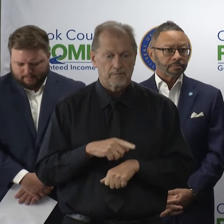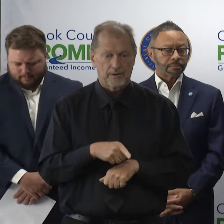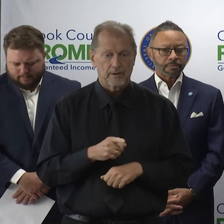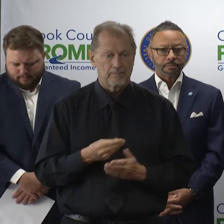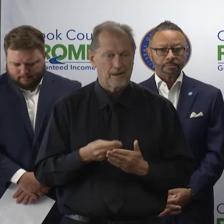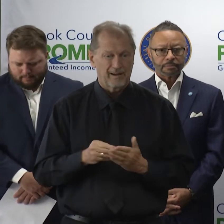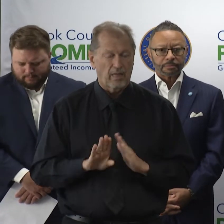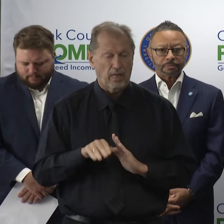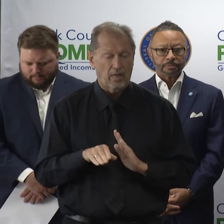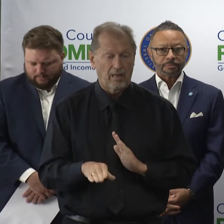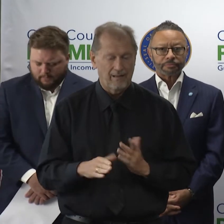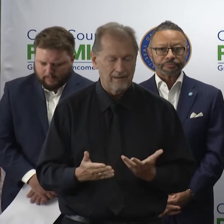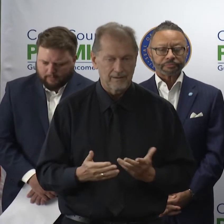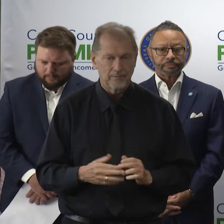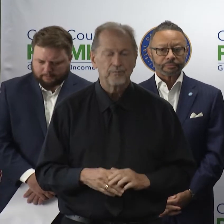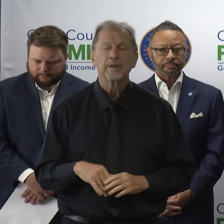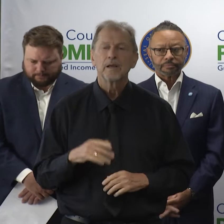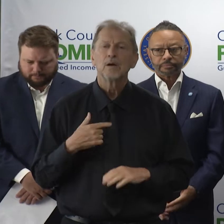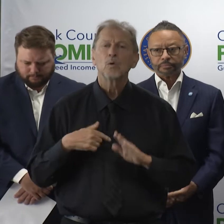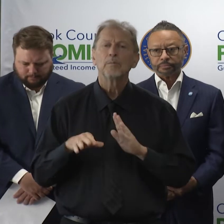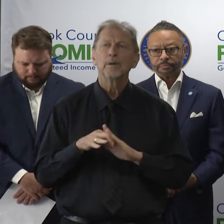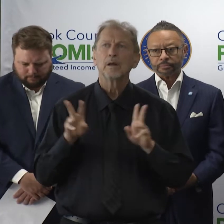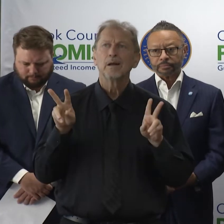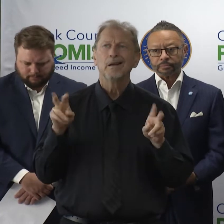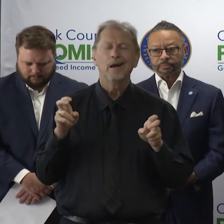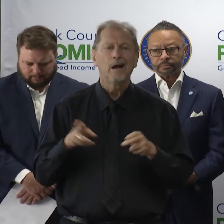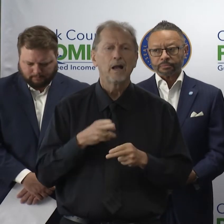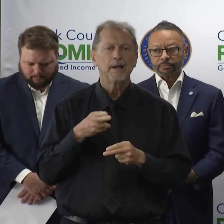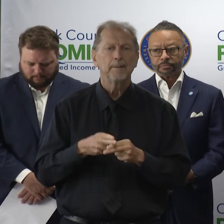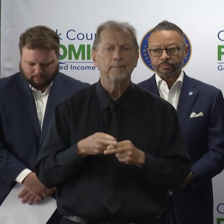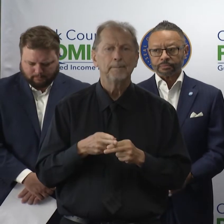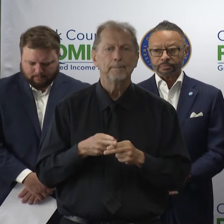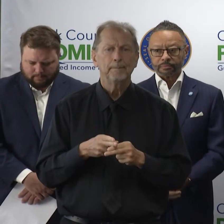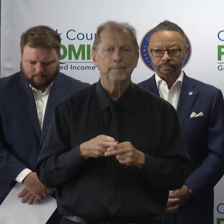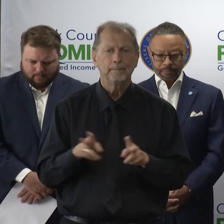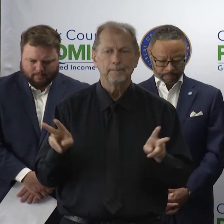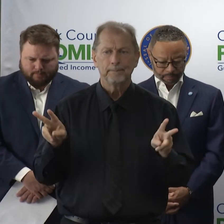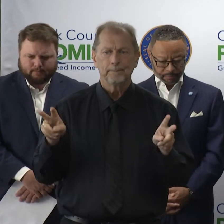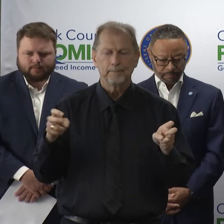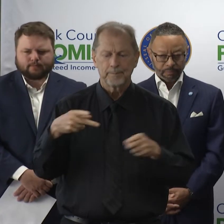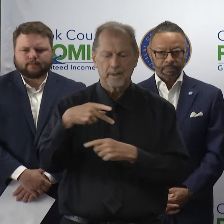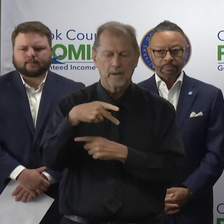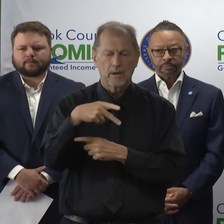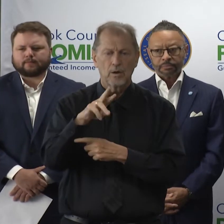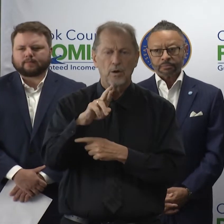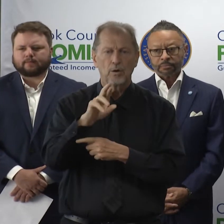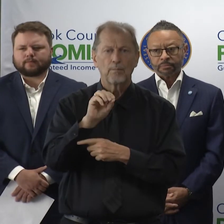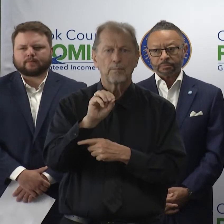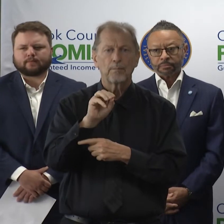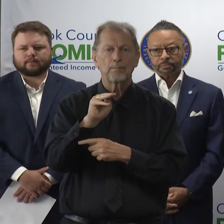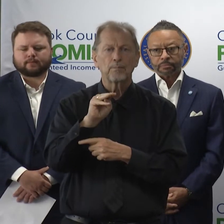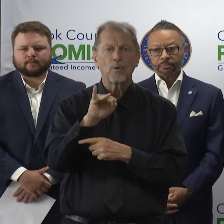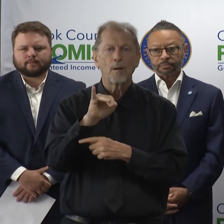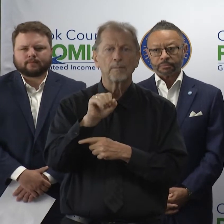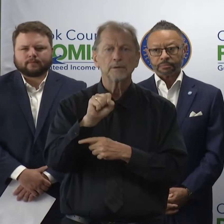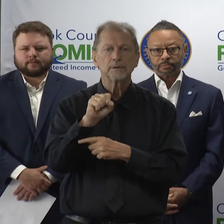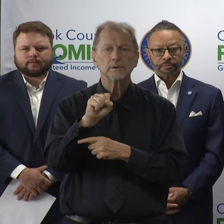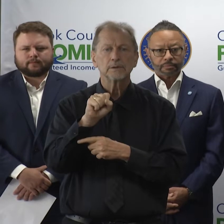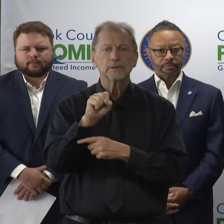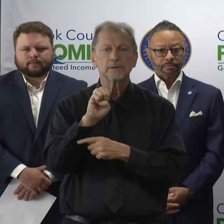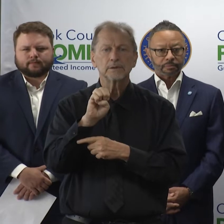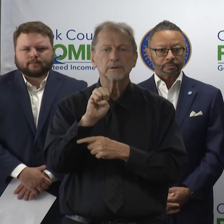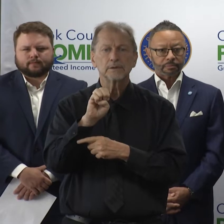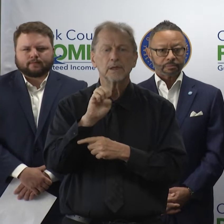The name of this pilot has been chosen purposely. The word promise reflects our acknowledgement of broken